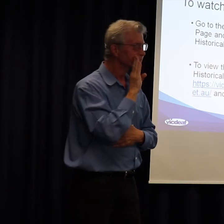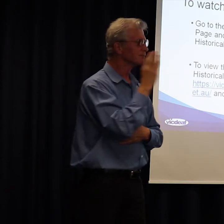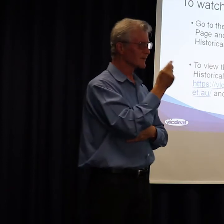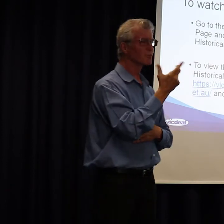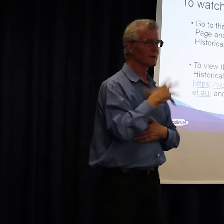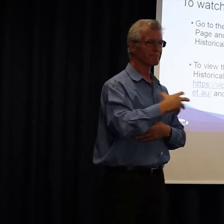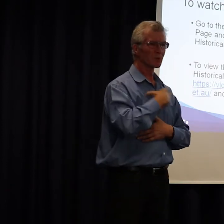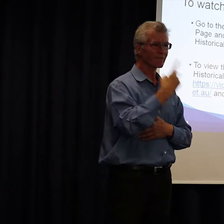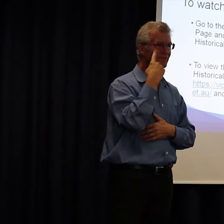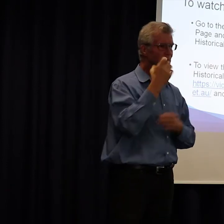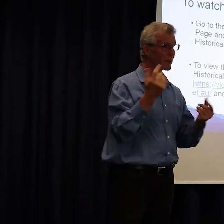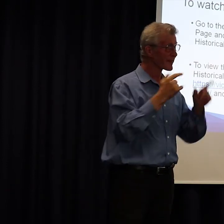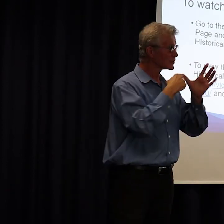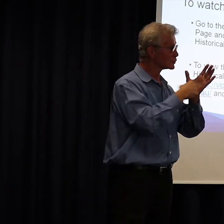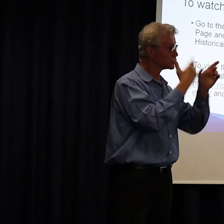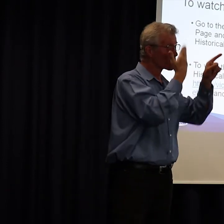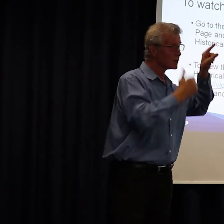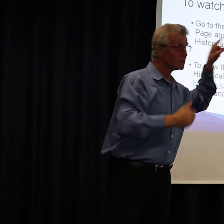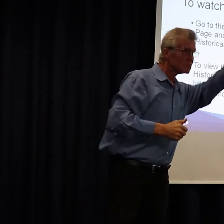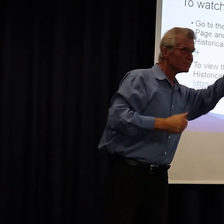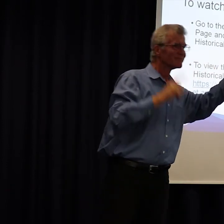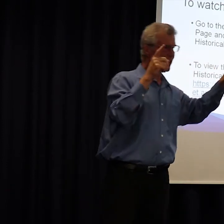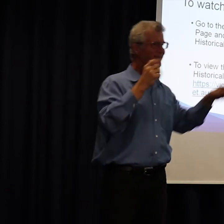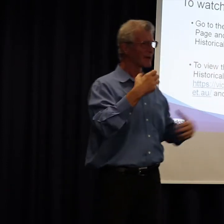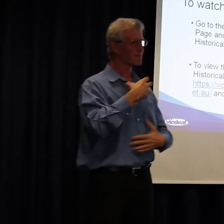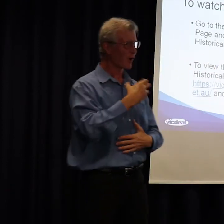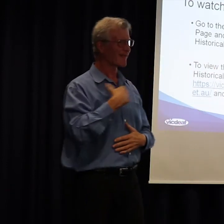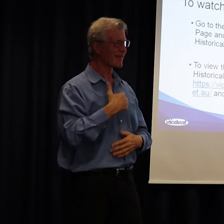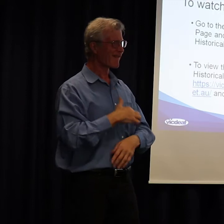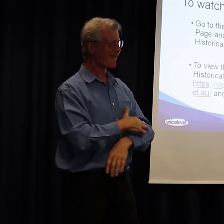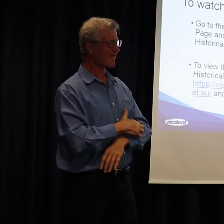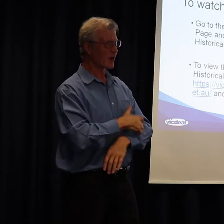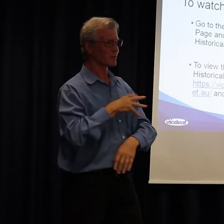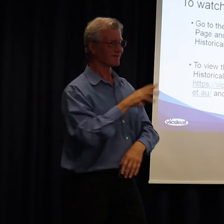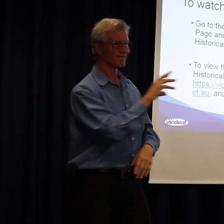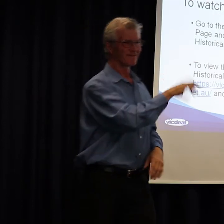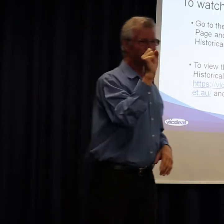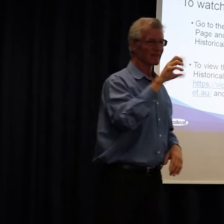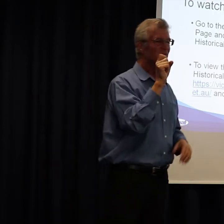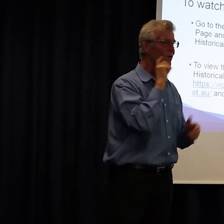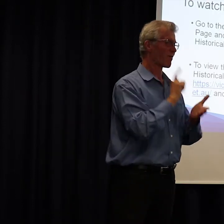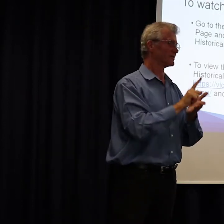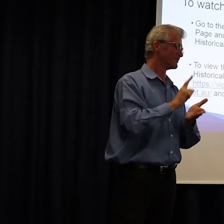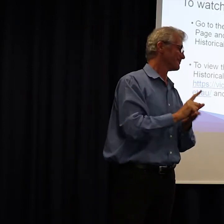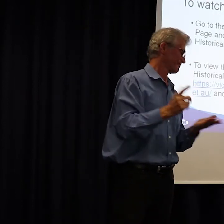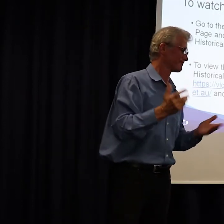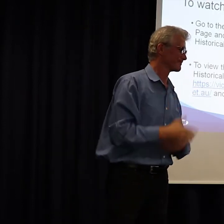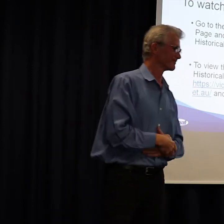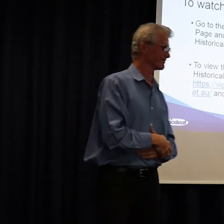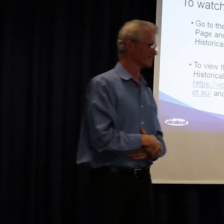the archives right now. I want to find them. They could be at the deaf school, but I know, I have a feeling that